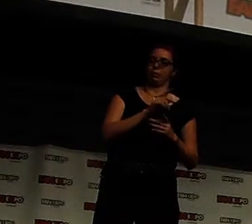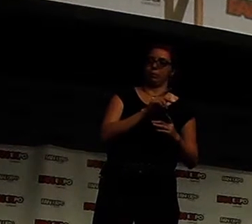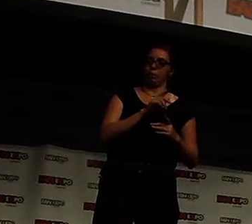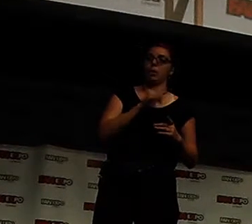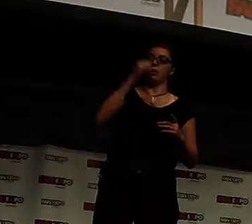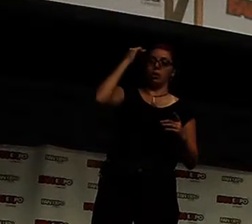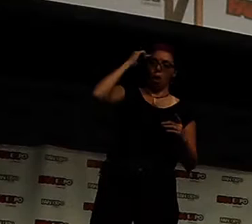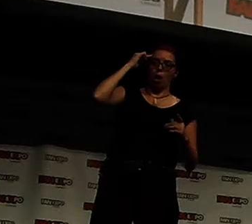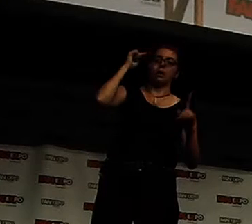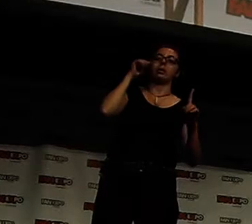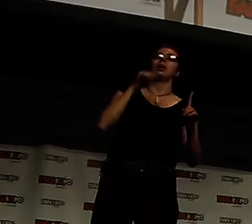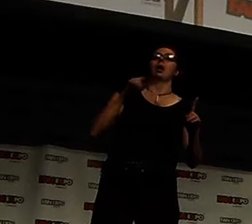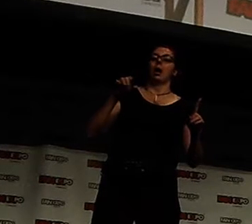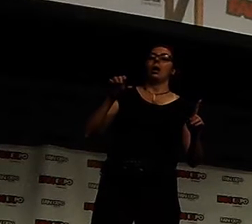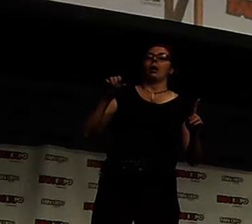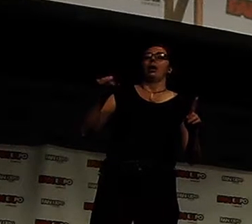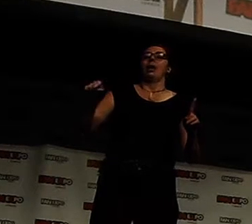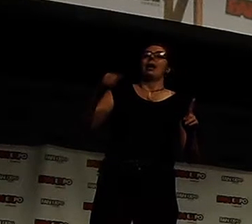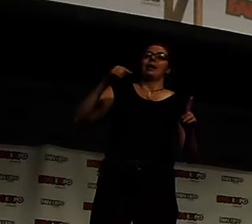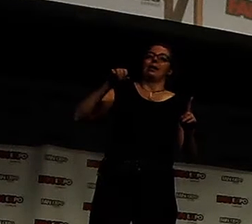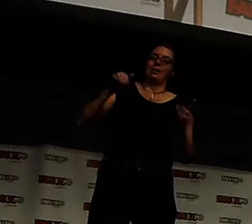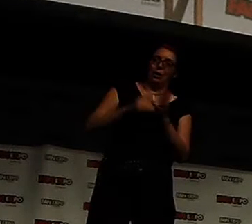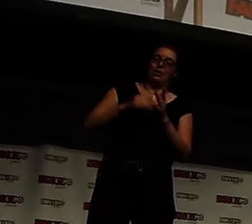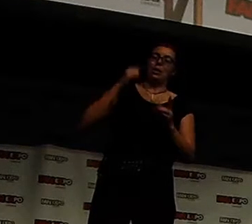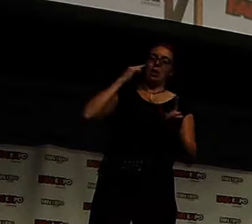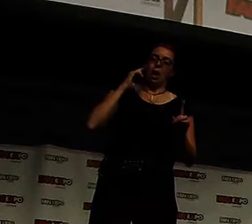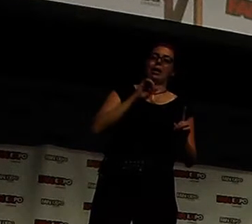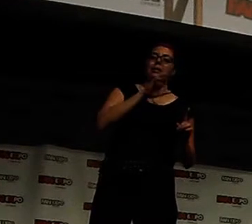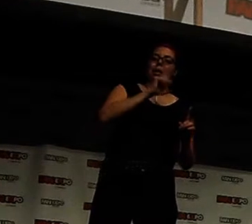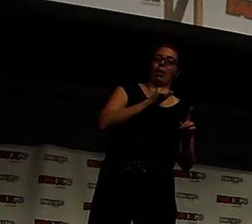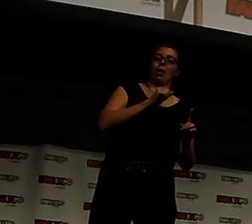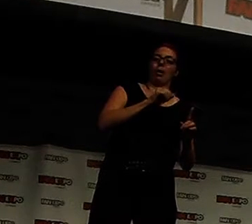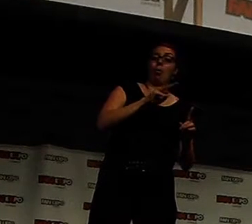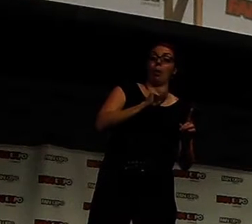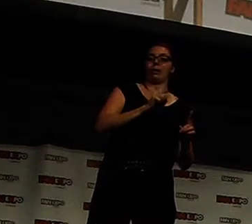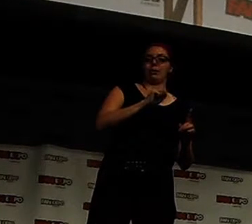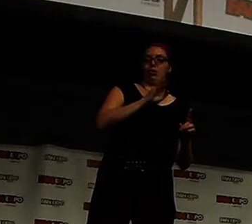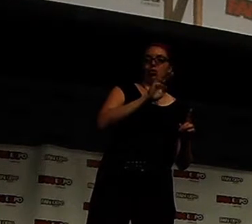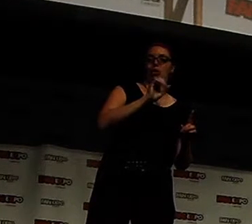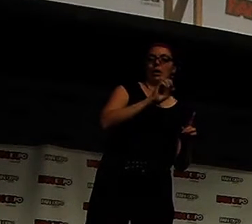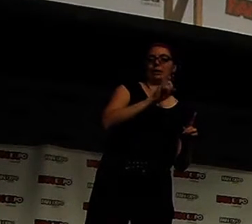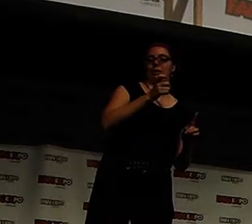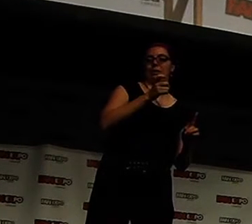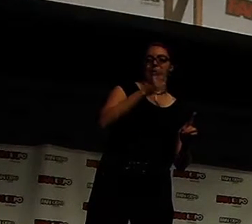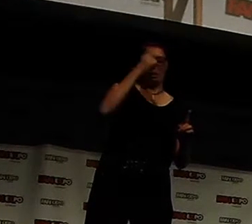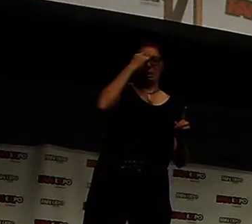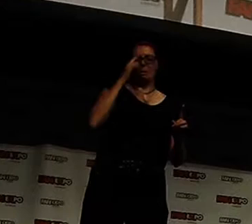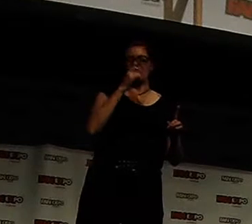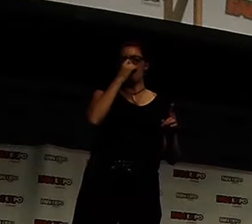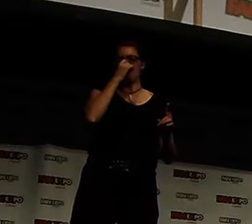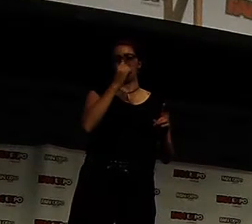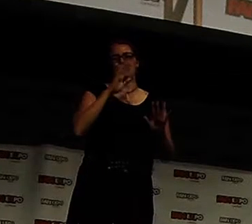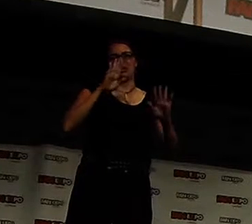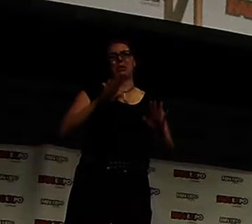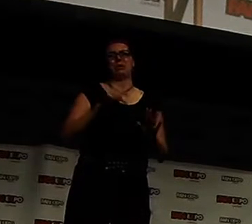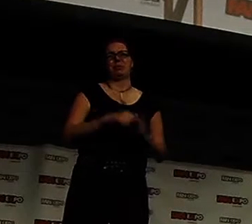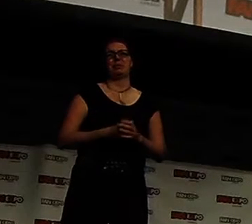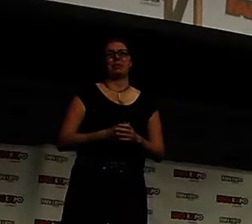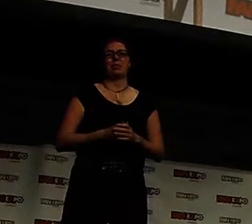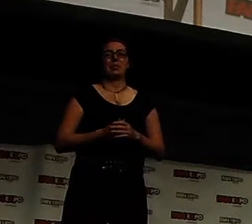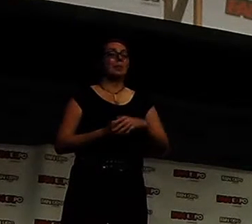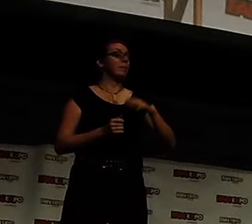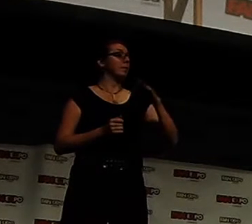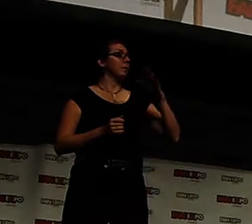Hi. So on the show, there's lots of monsters, and sometimes if it's not on the green screen, it's a costume. So what's it like